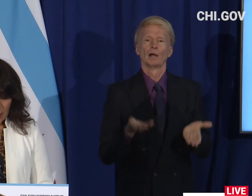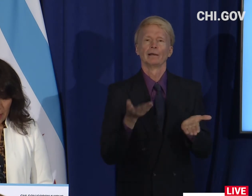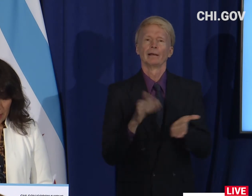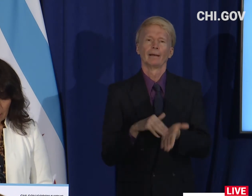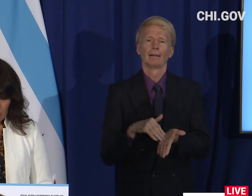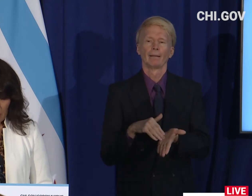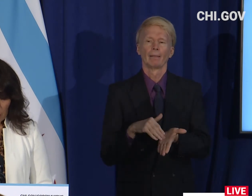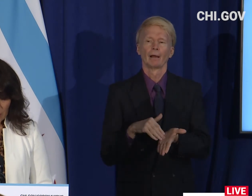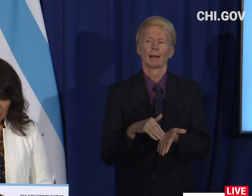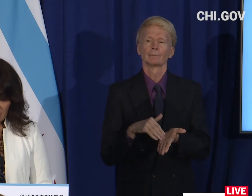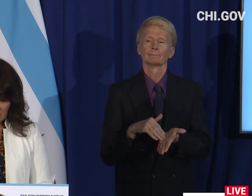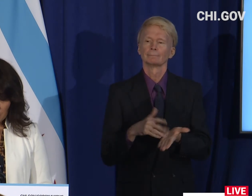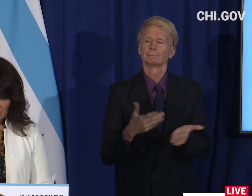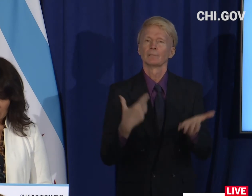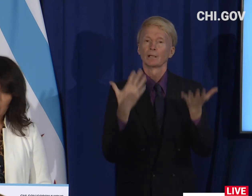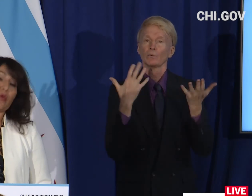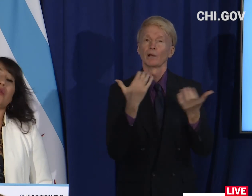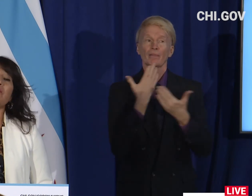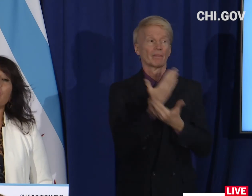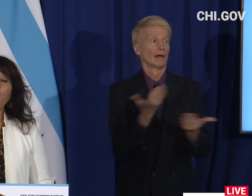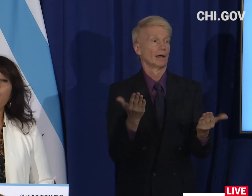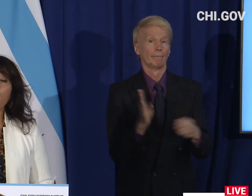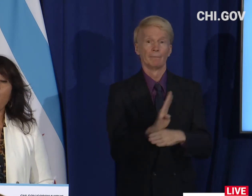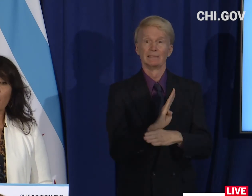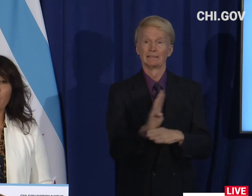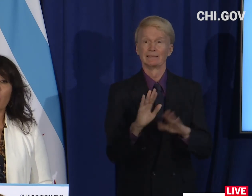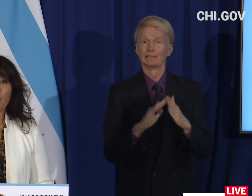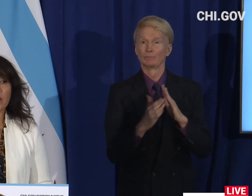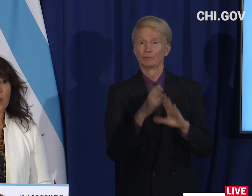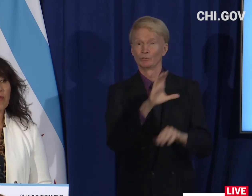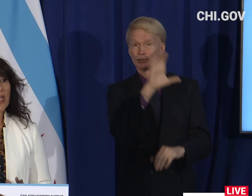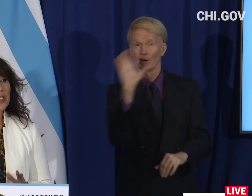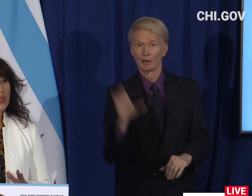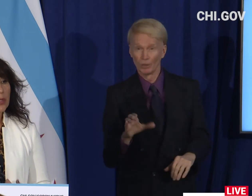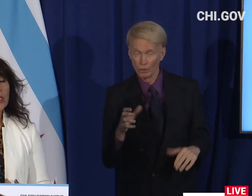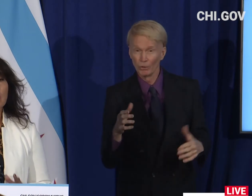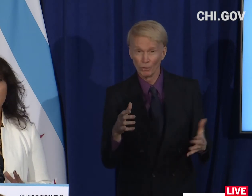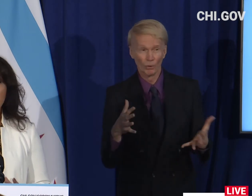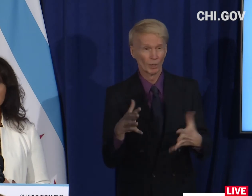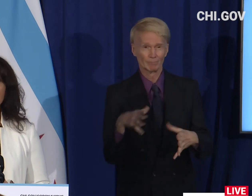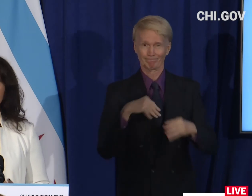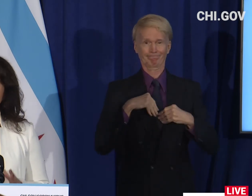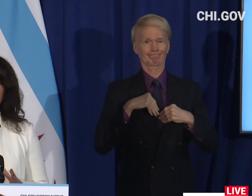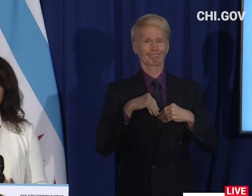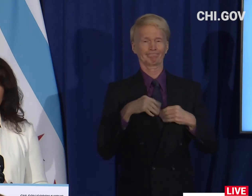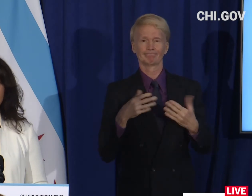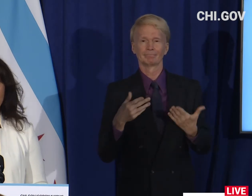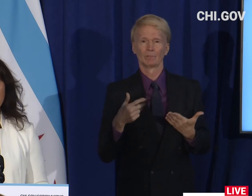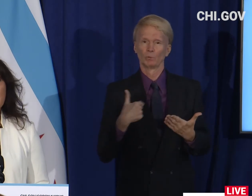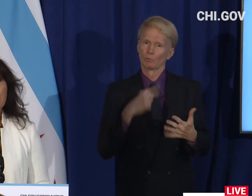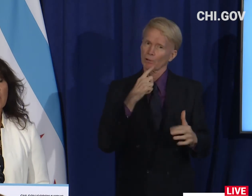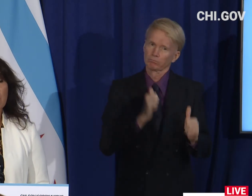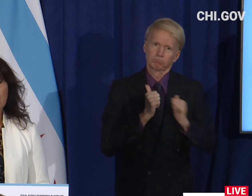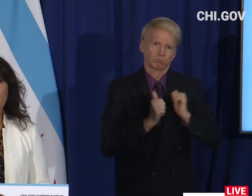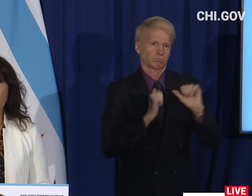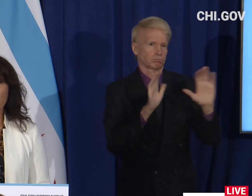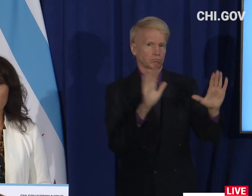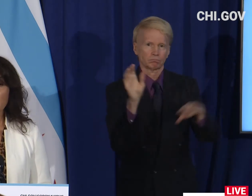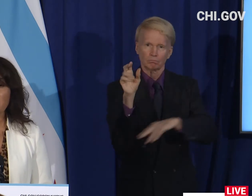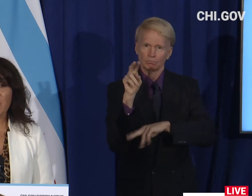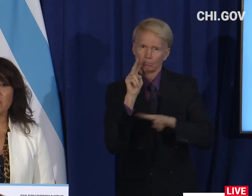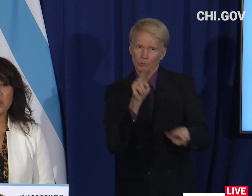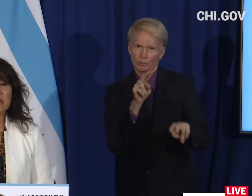again, I want to thank the business community for working with us. We have been extremely aggressive on our enforcement, conducting